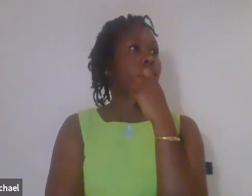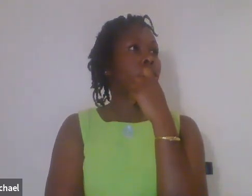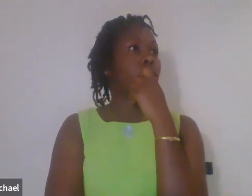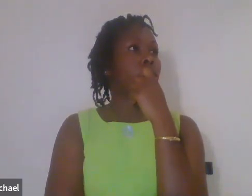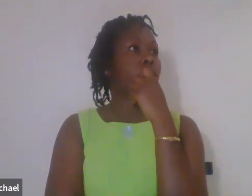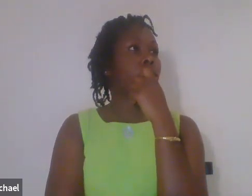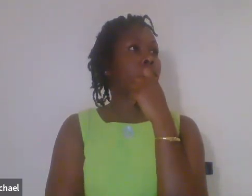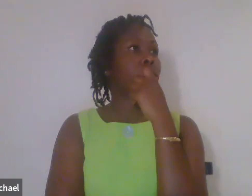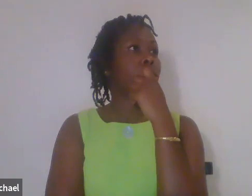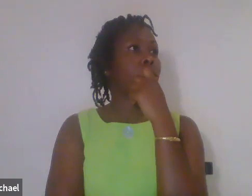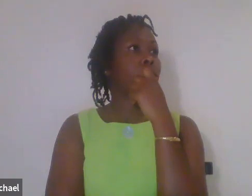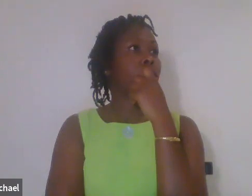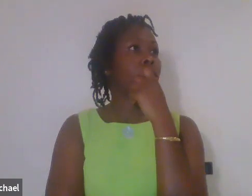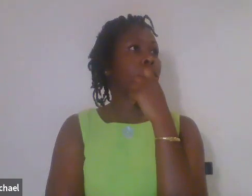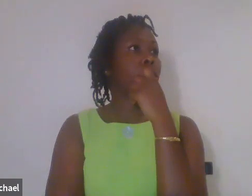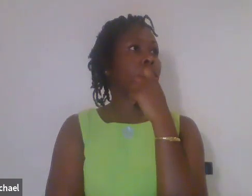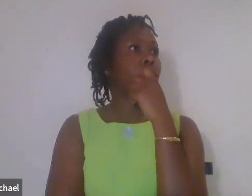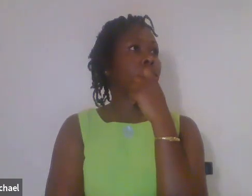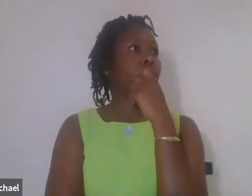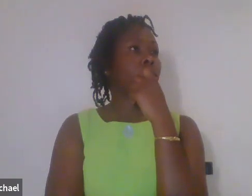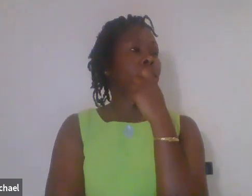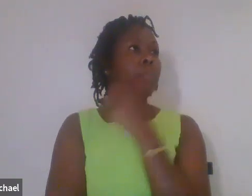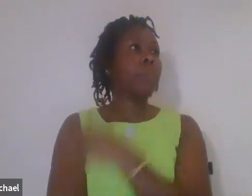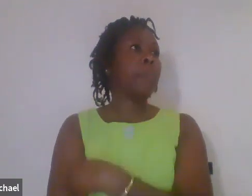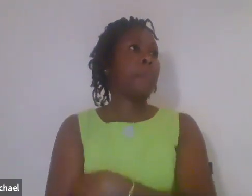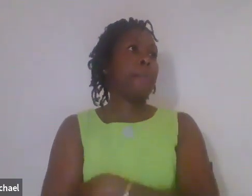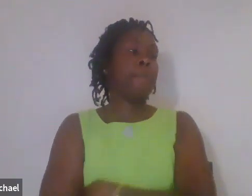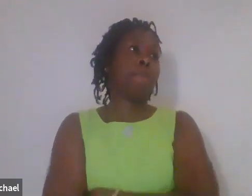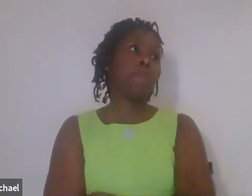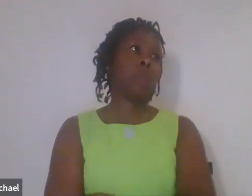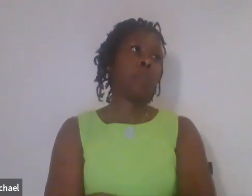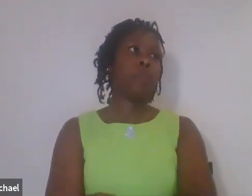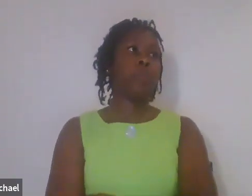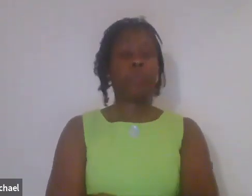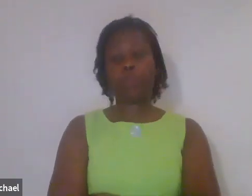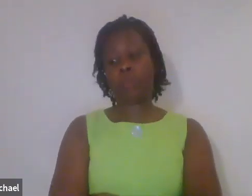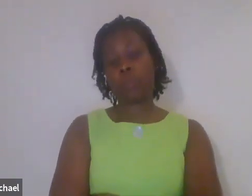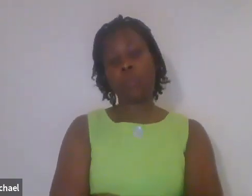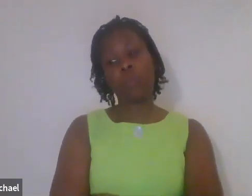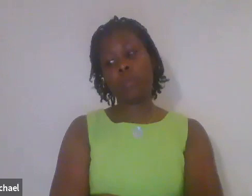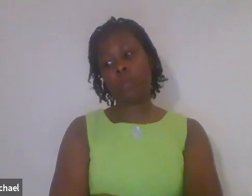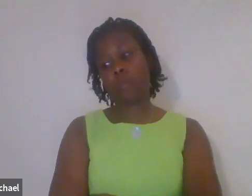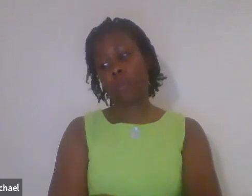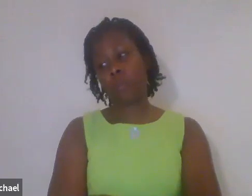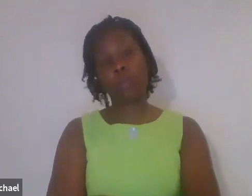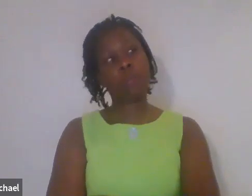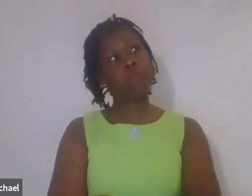start exposing yourself to work readiness opportunities. If there's an exposure visit coming up to a